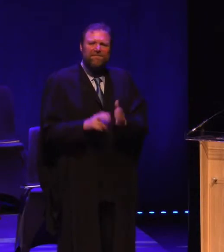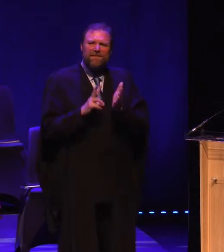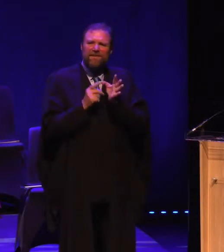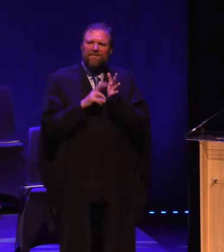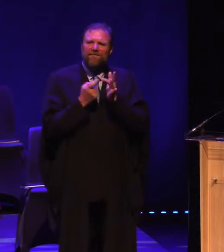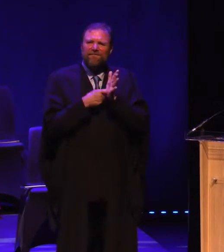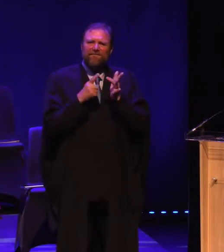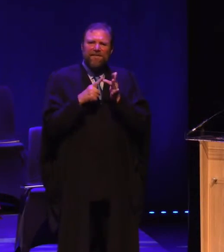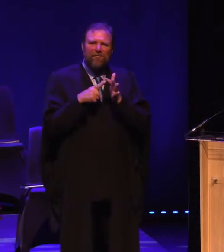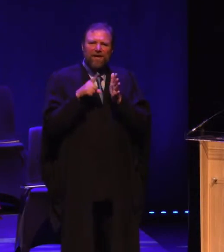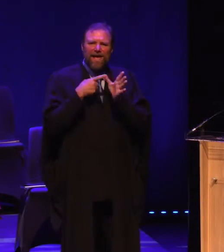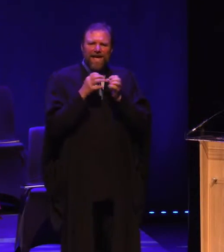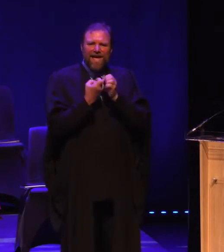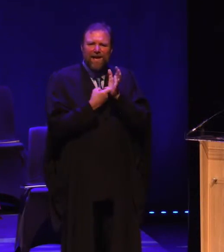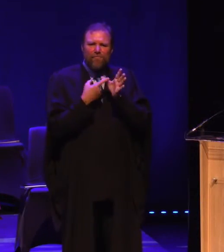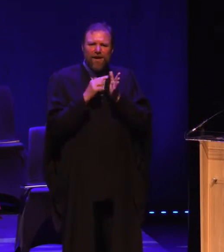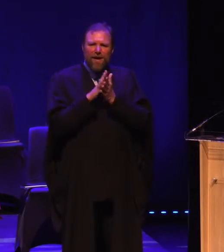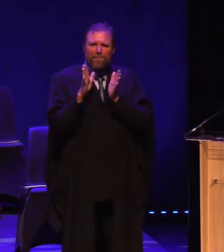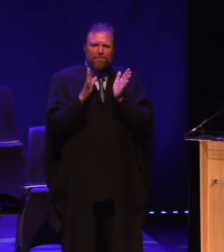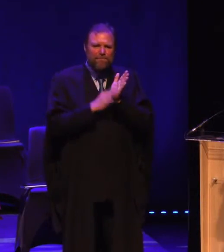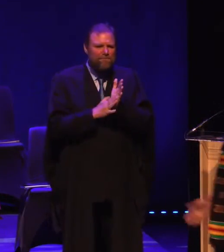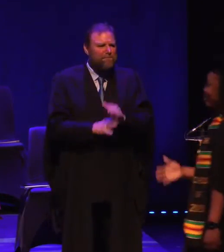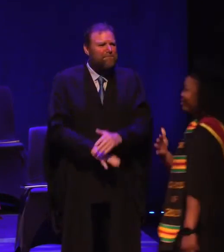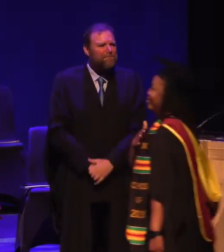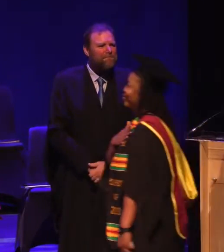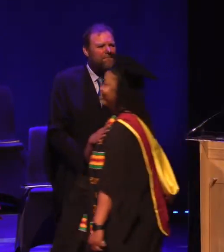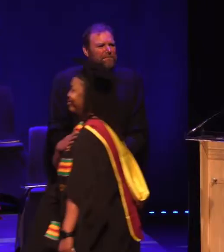Valerie Kobina Abraham.